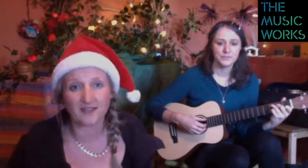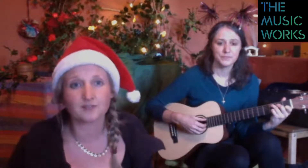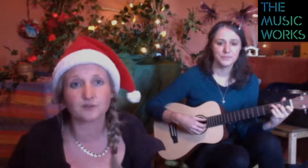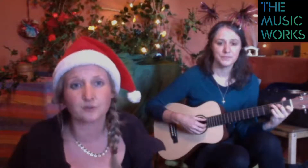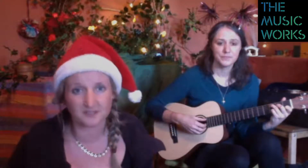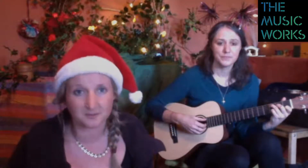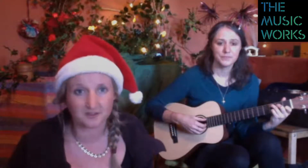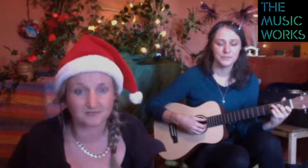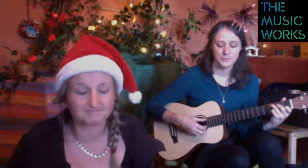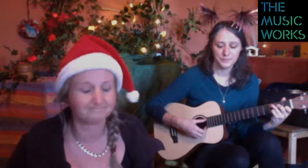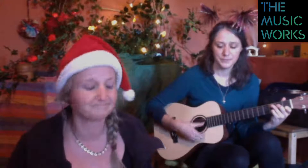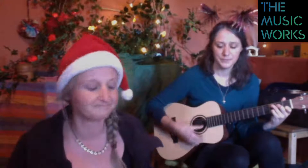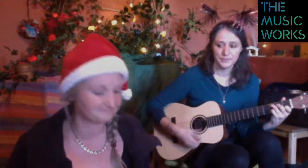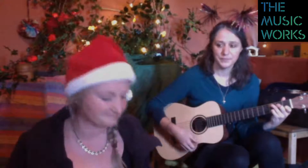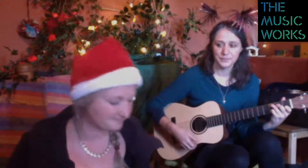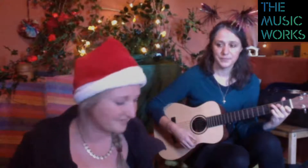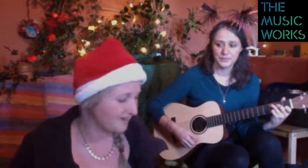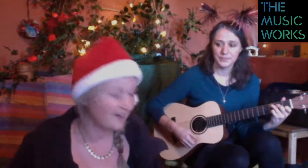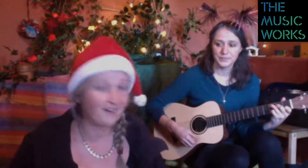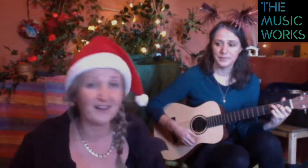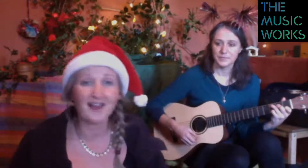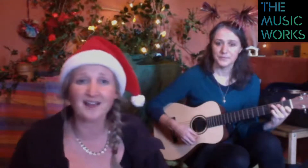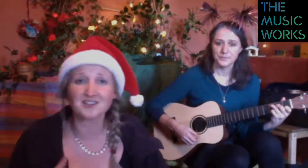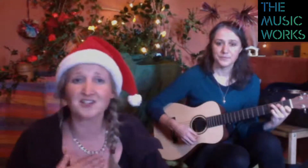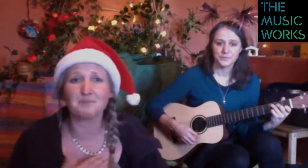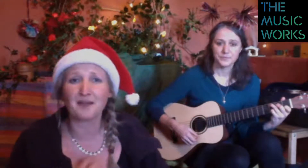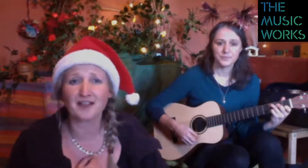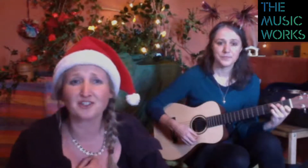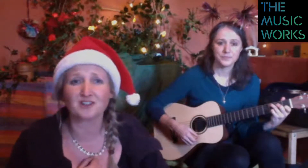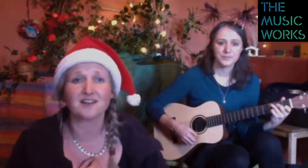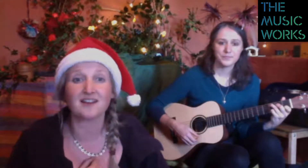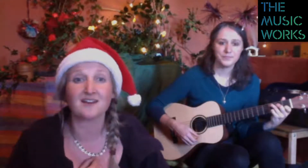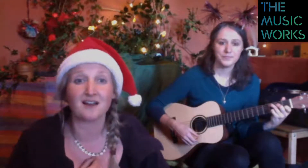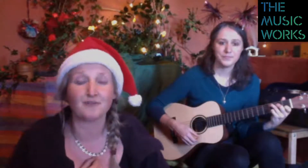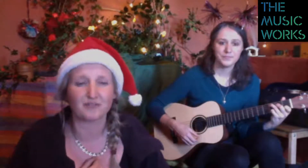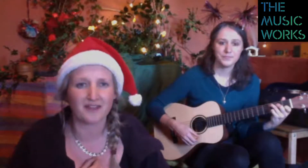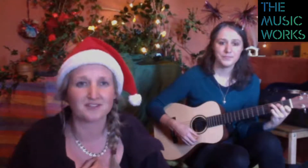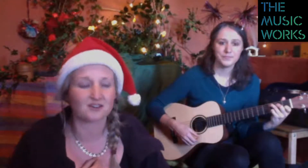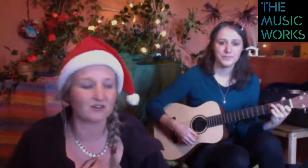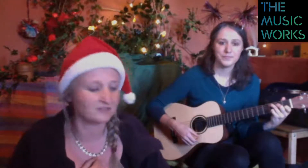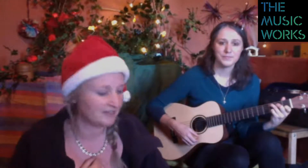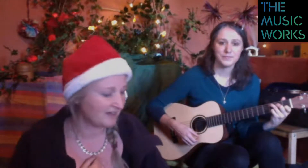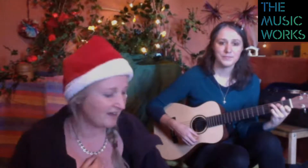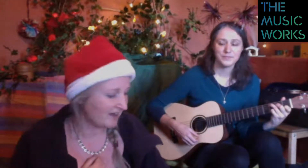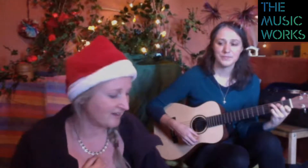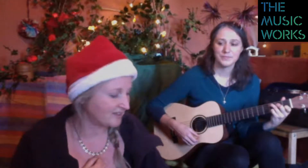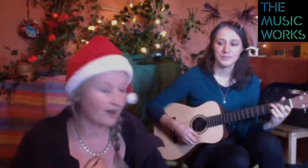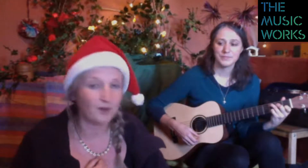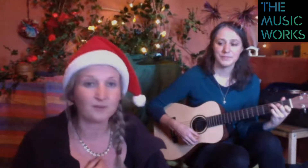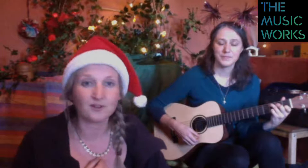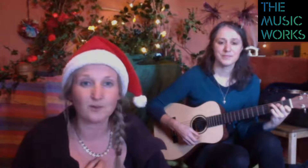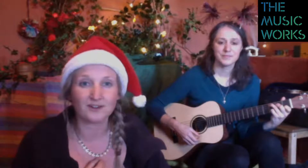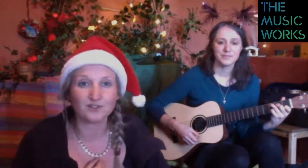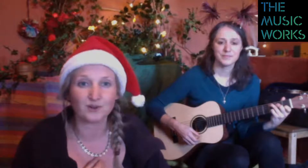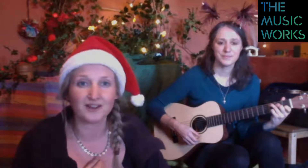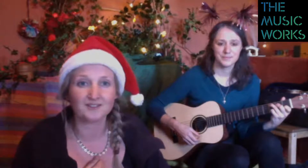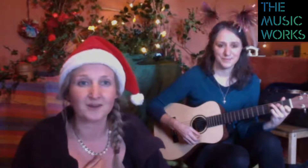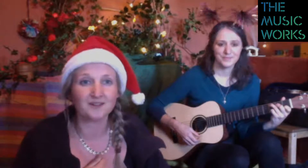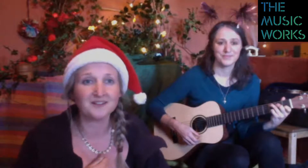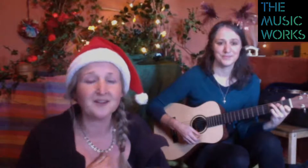of Christmas, and I actually passionately love this song, and I hope that you will enjoy it as well. I'm